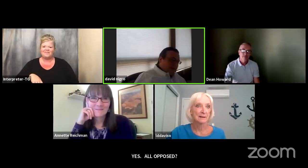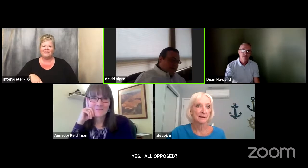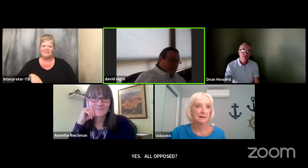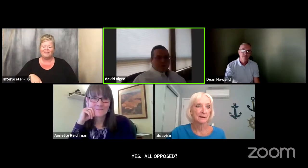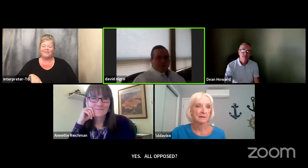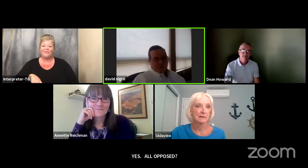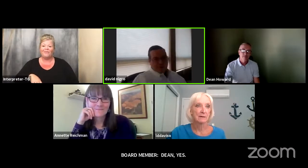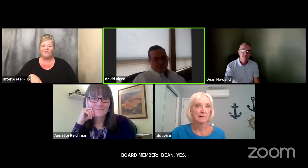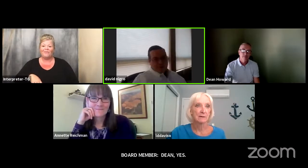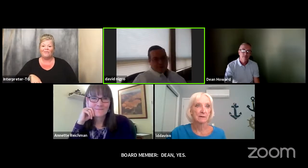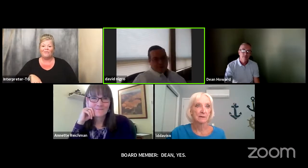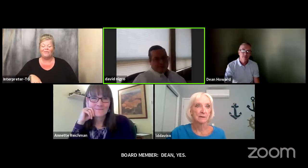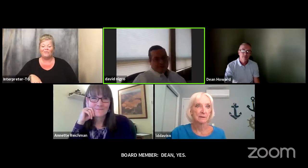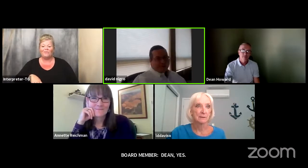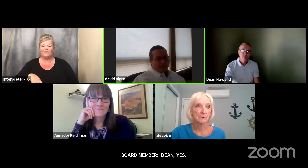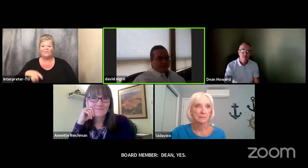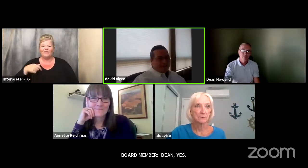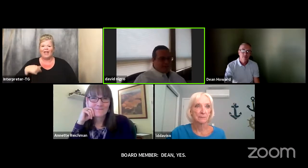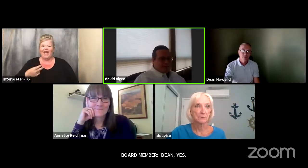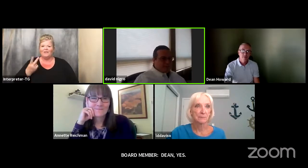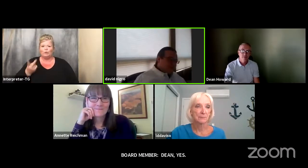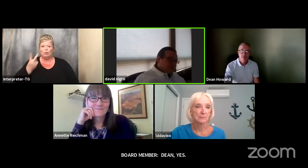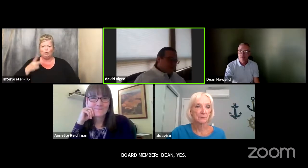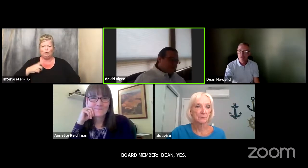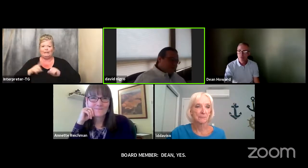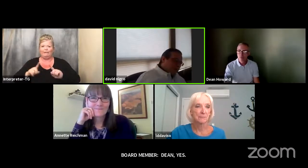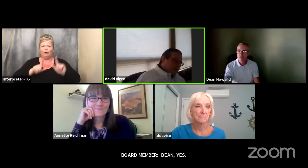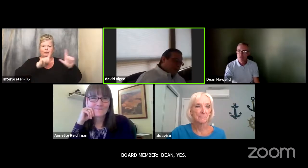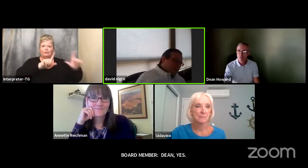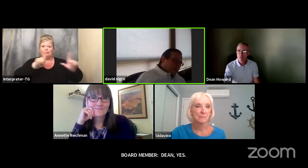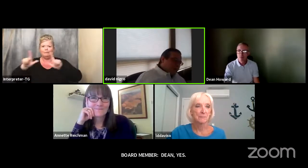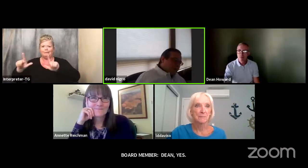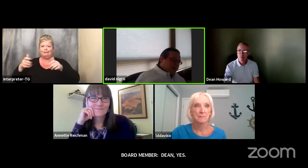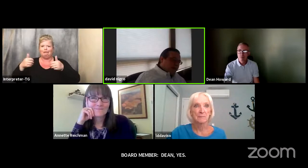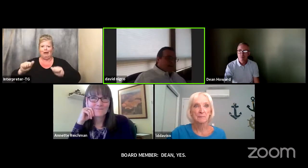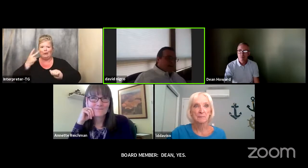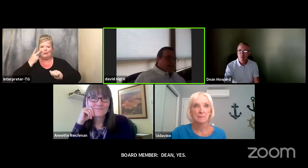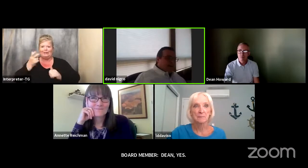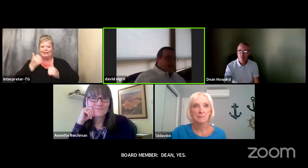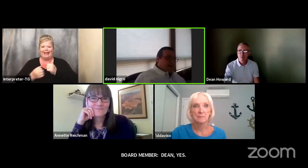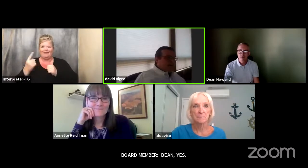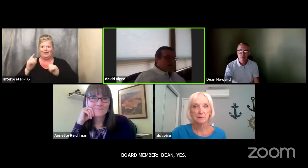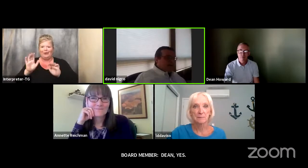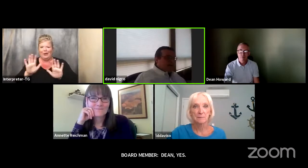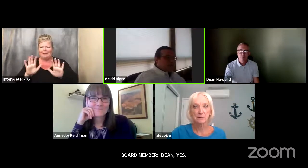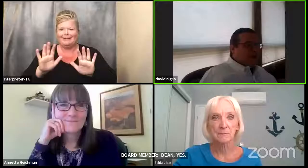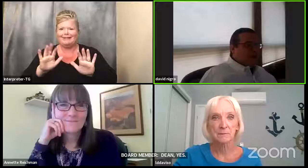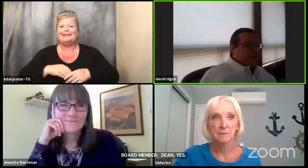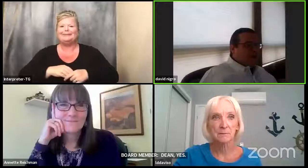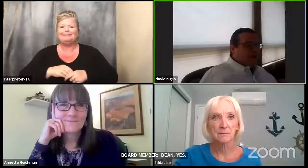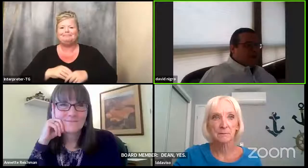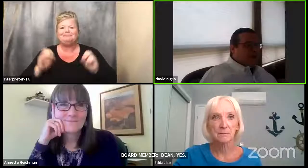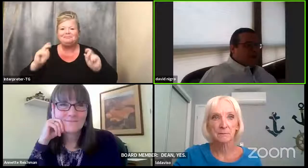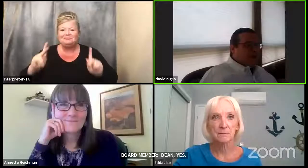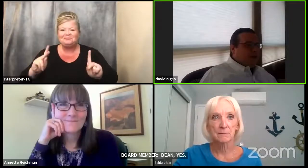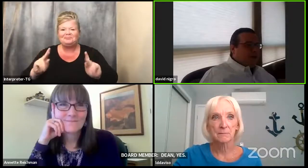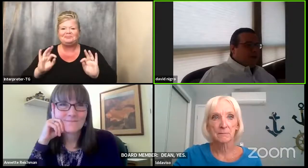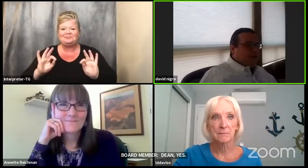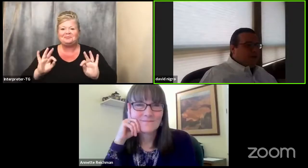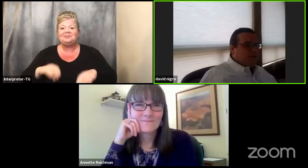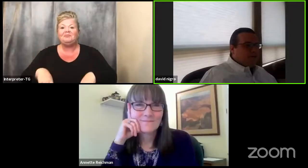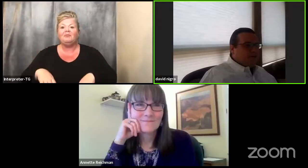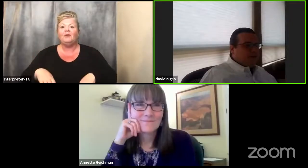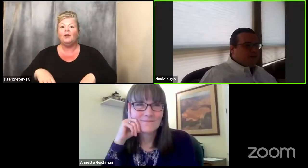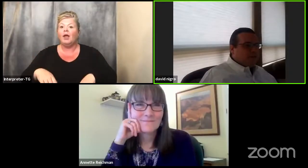I have this on two devices so I can better see everyone, but excellent. So, and all